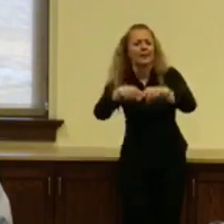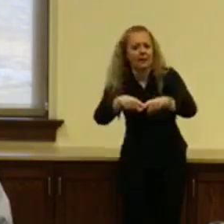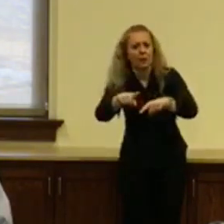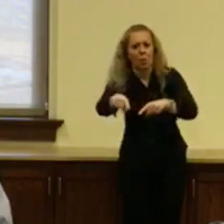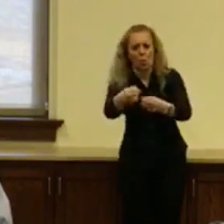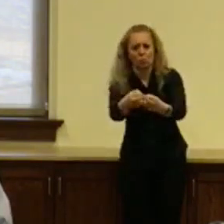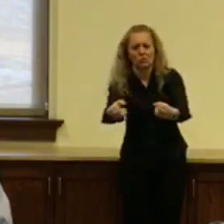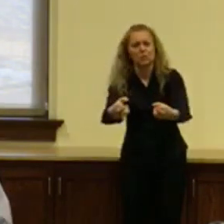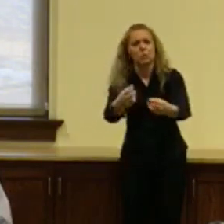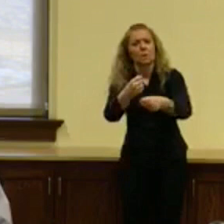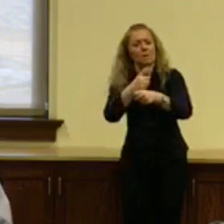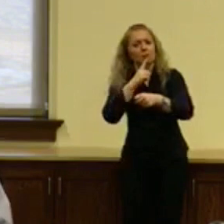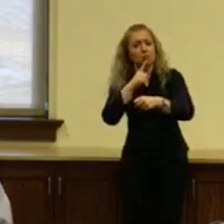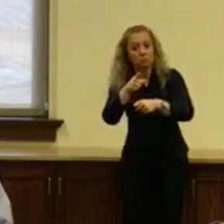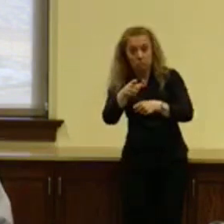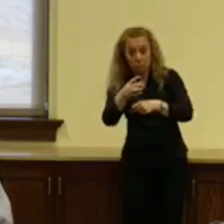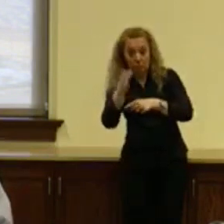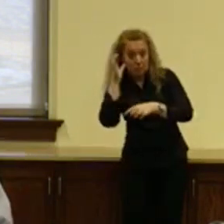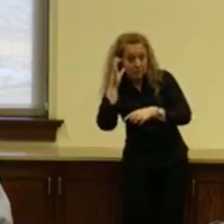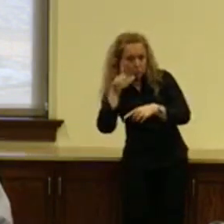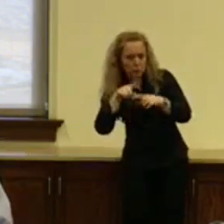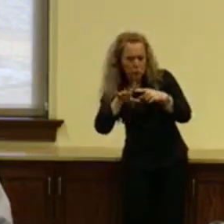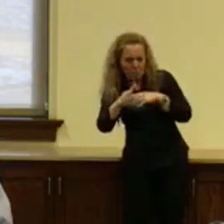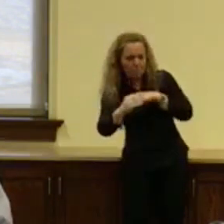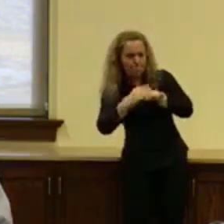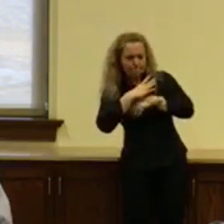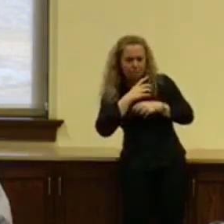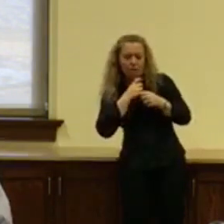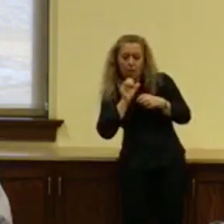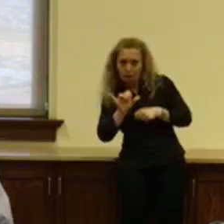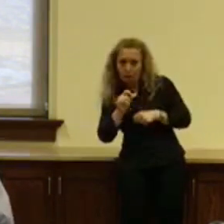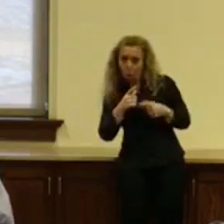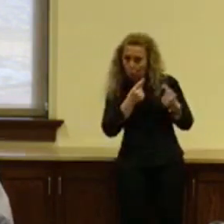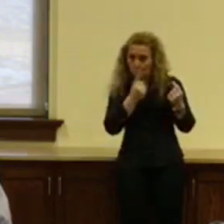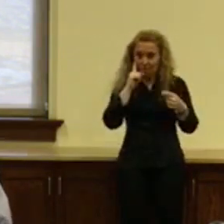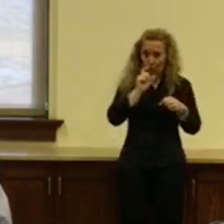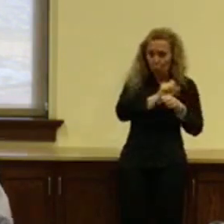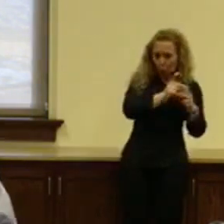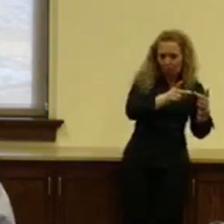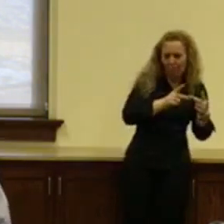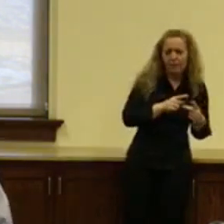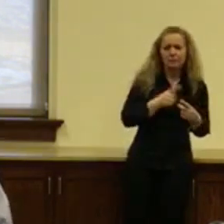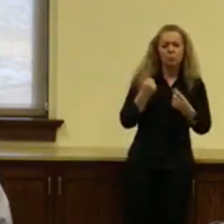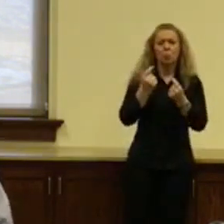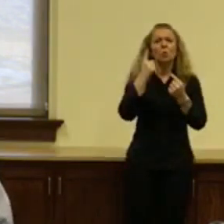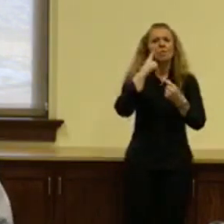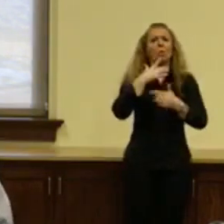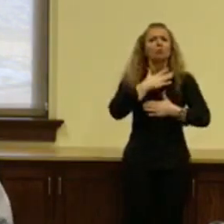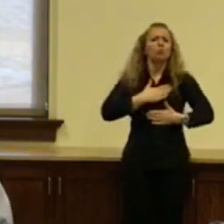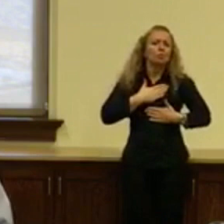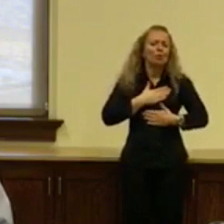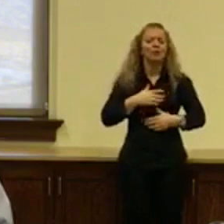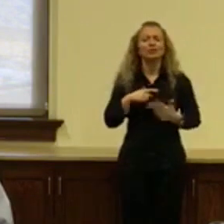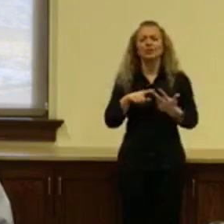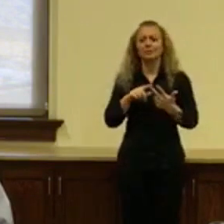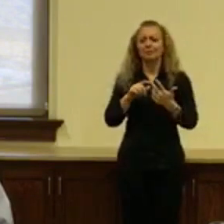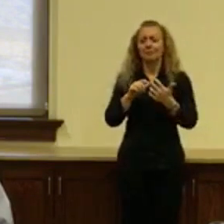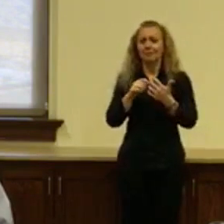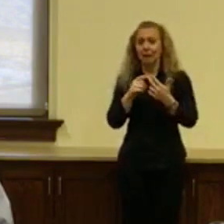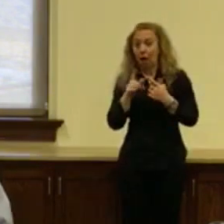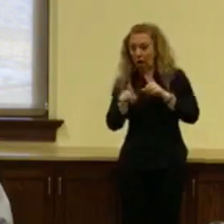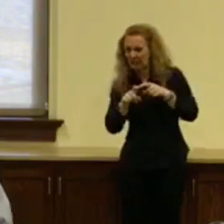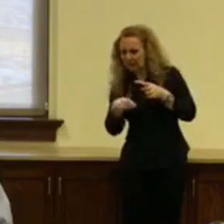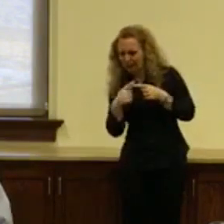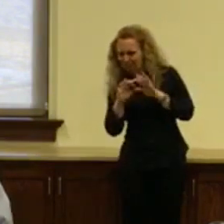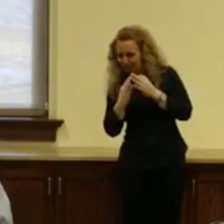give us the good kind of sound advice for workplaces, for recreating, for how our families can live, all